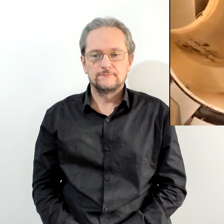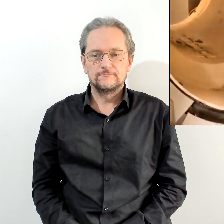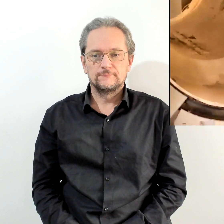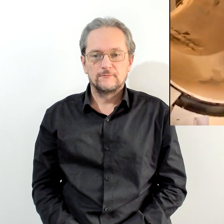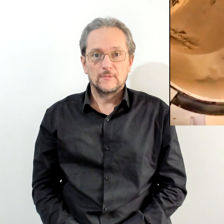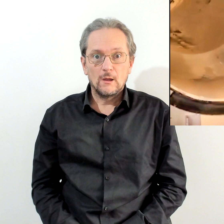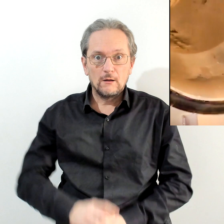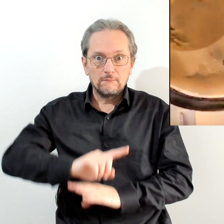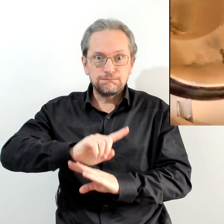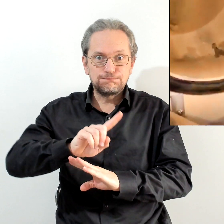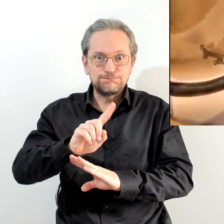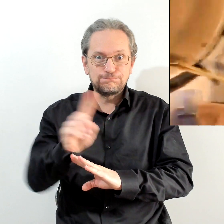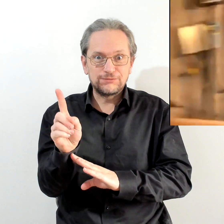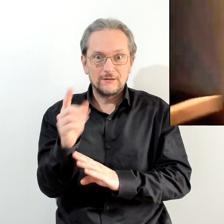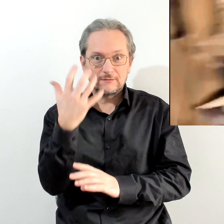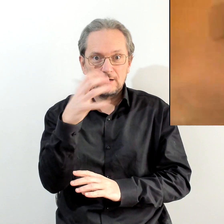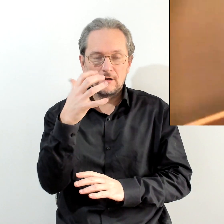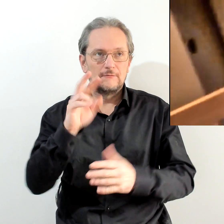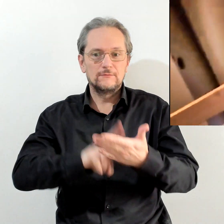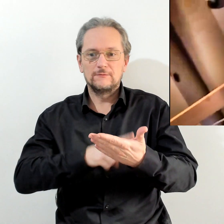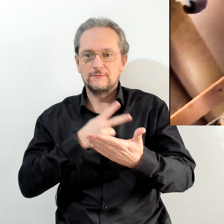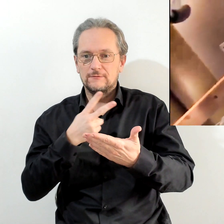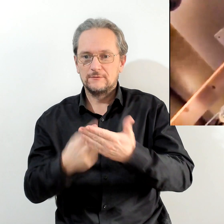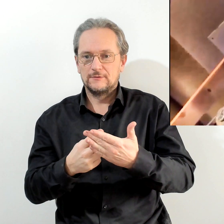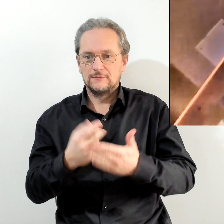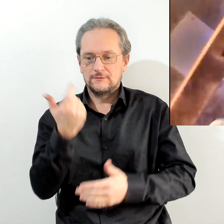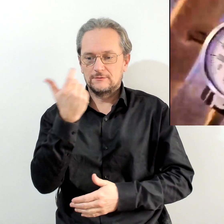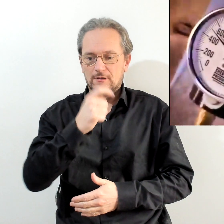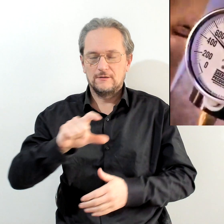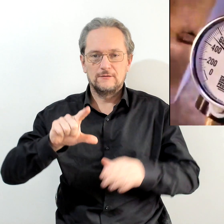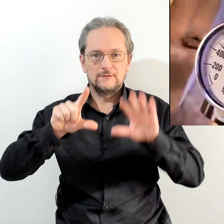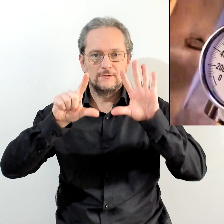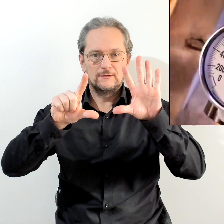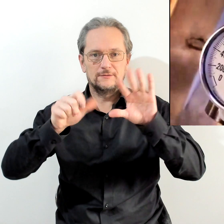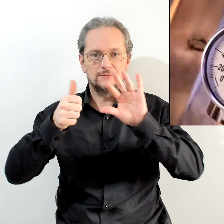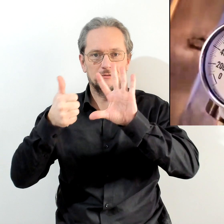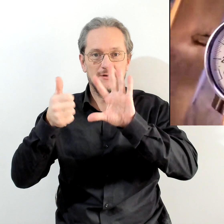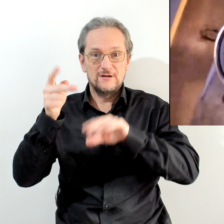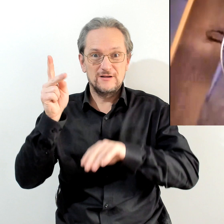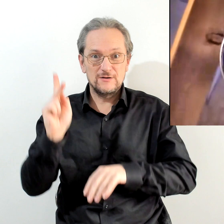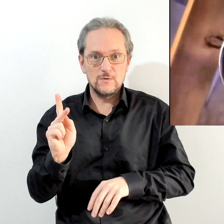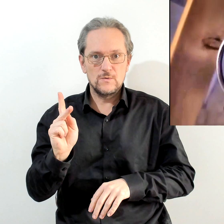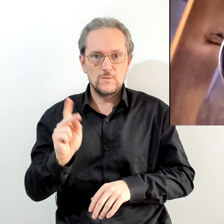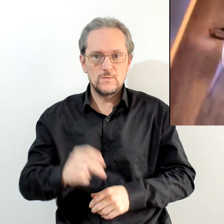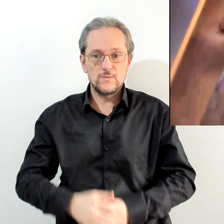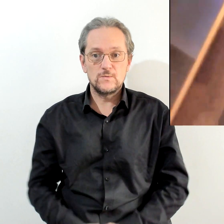There it goes. Oh, that's all. And now, it is giving us a reading of 500 pounds.